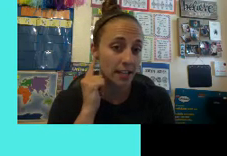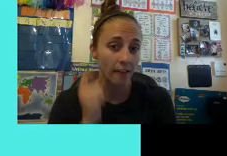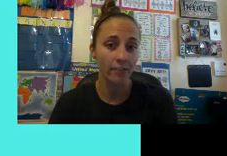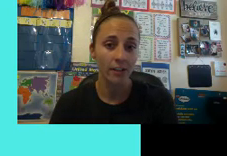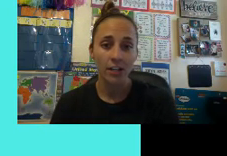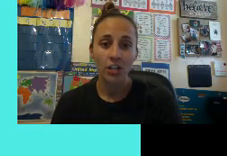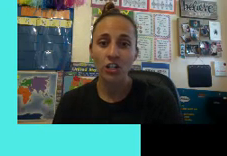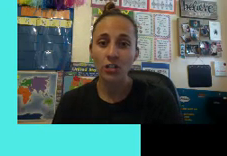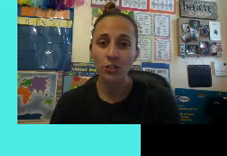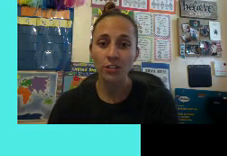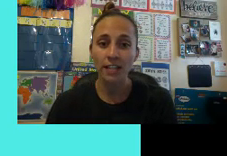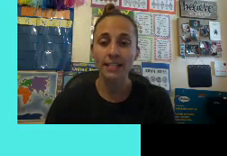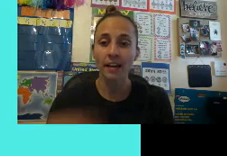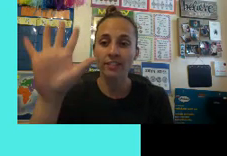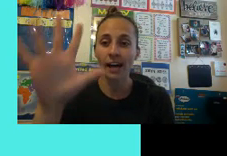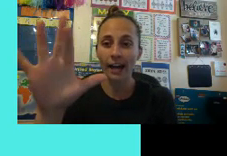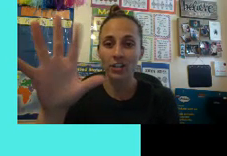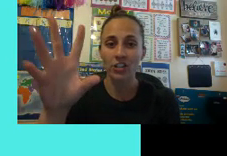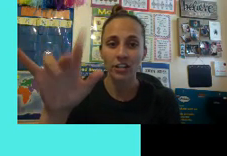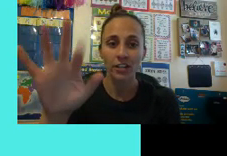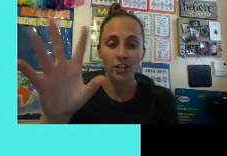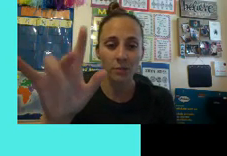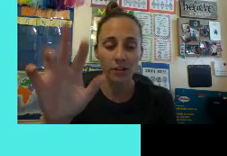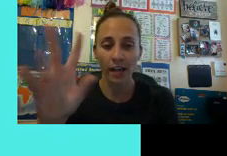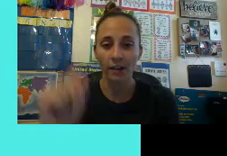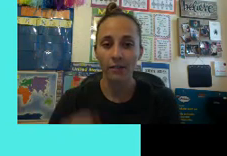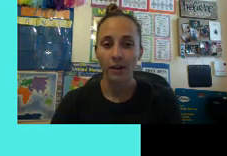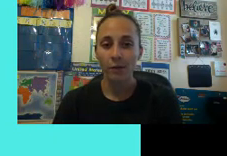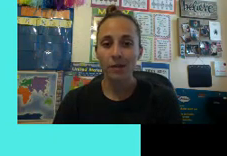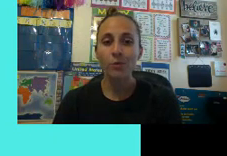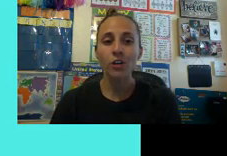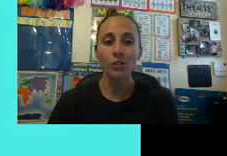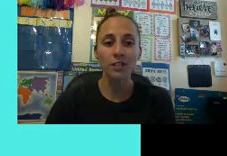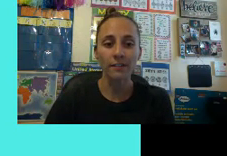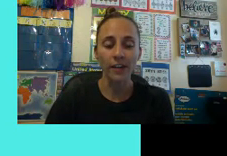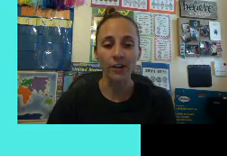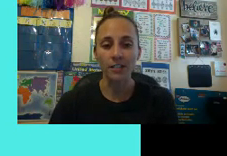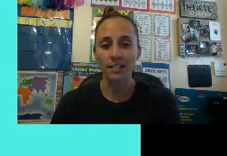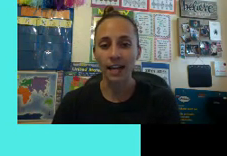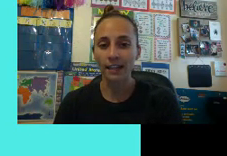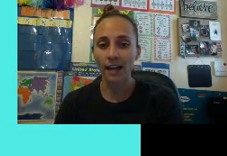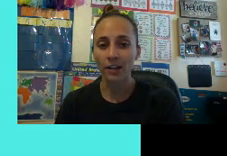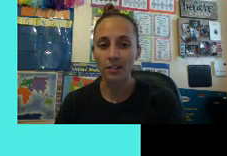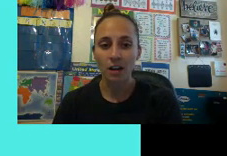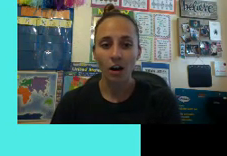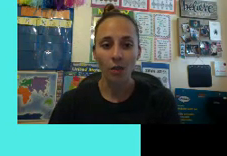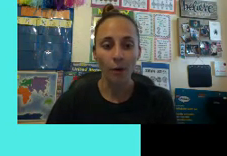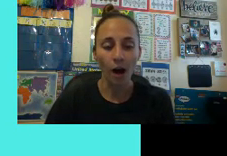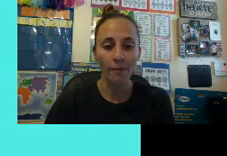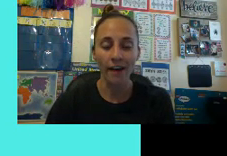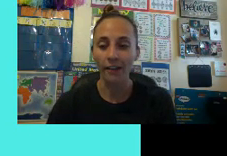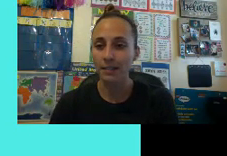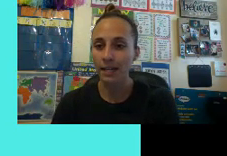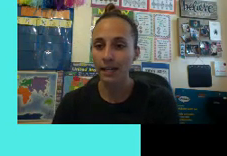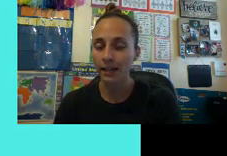she was deaf. She used her sense of touch to communicate. People could use their fingers to sign letters on the